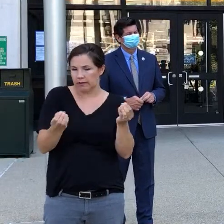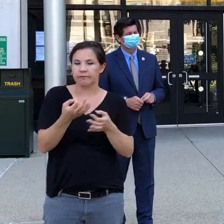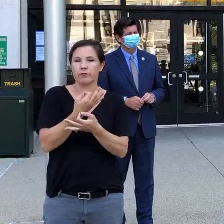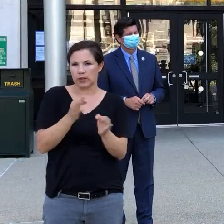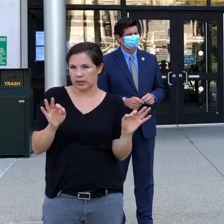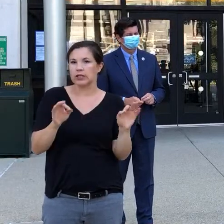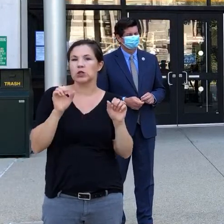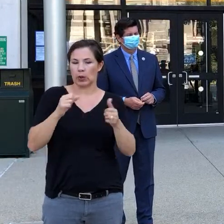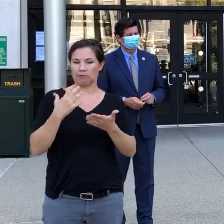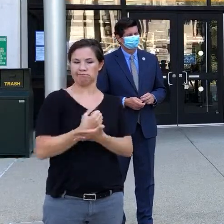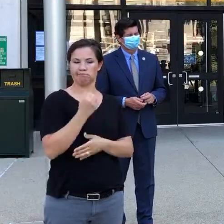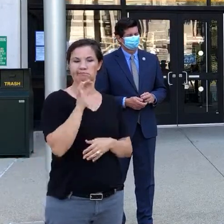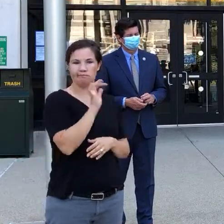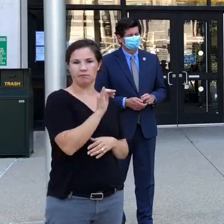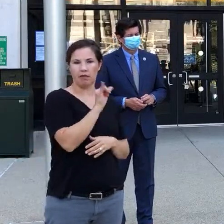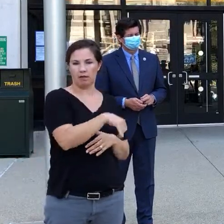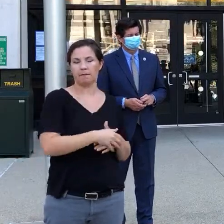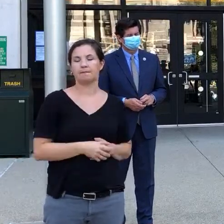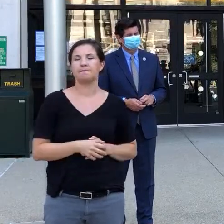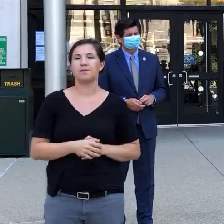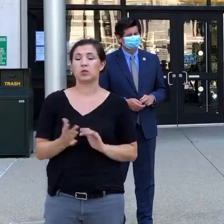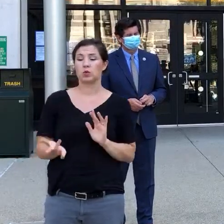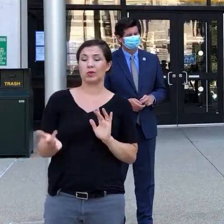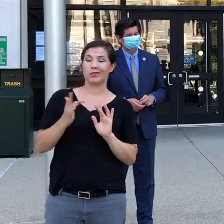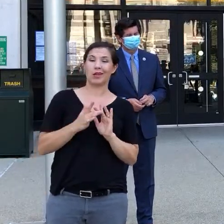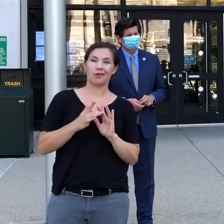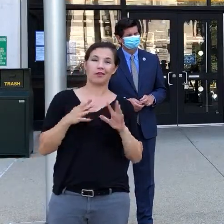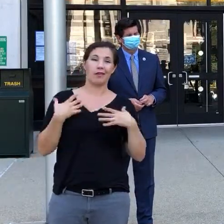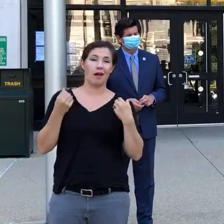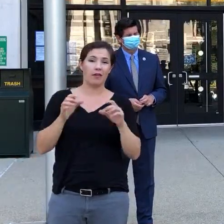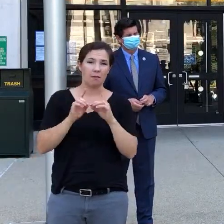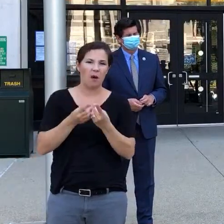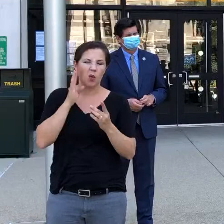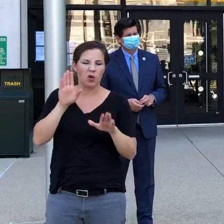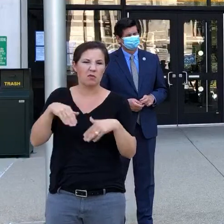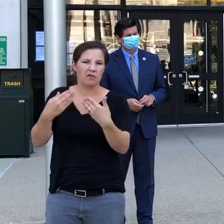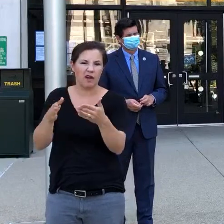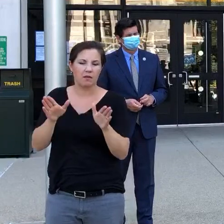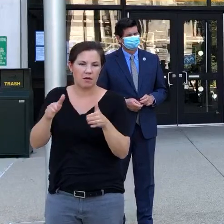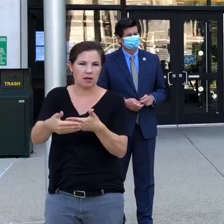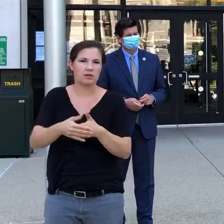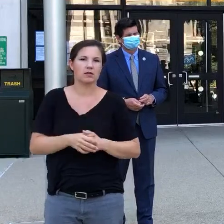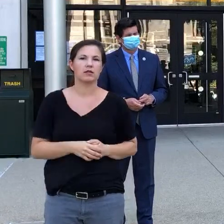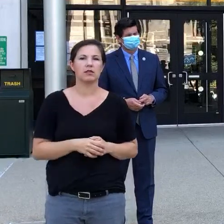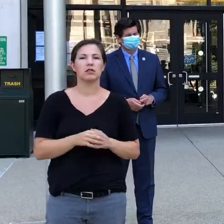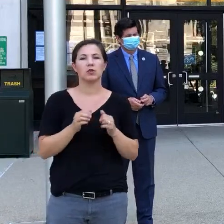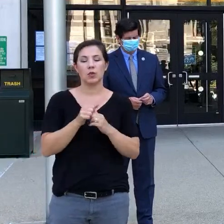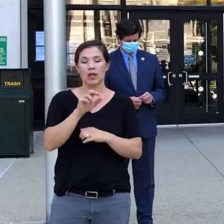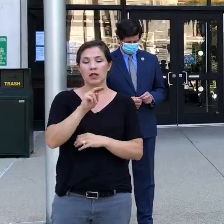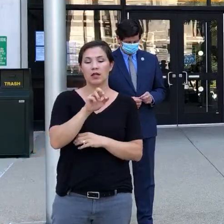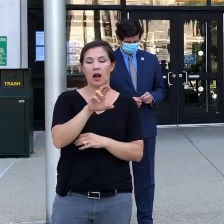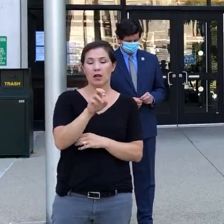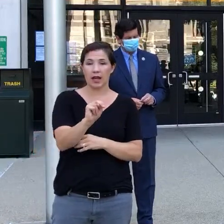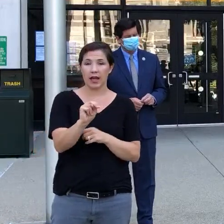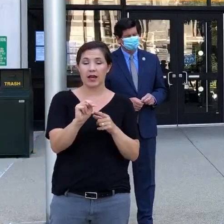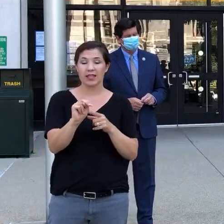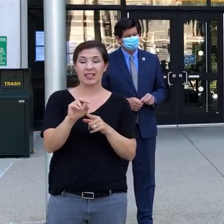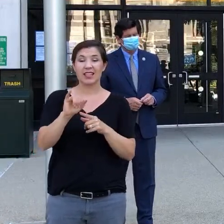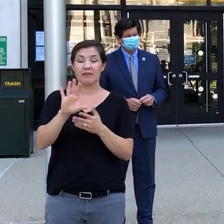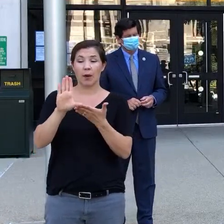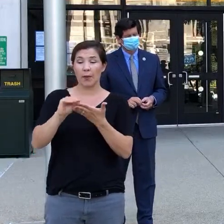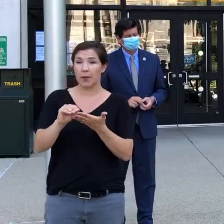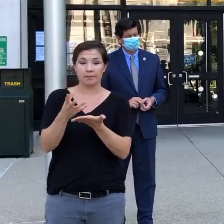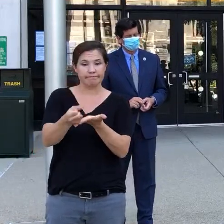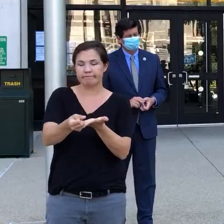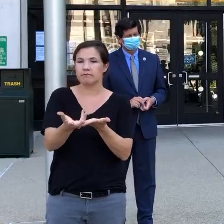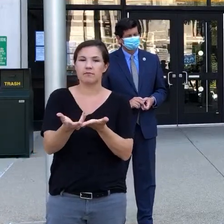to the Erie County Health Department, and we can supply you with a box with Narcan. And if it gets emptied for